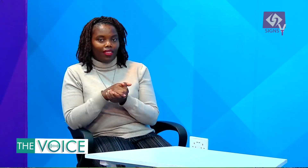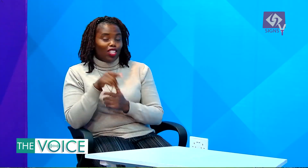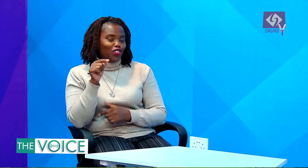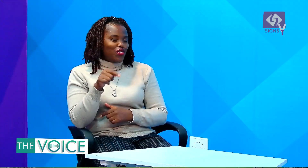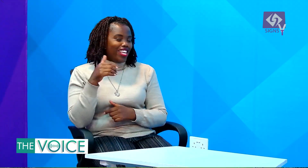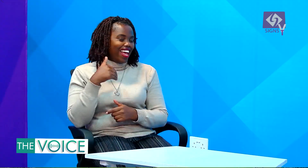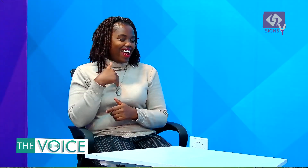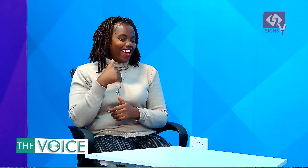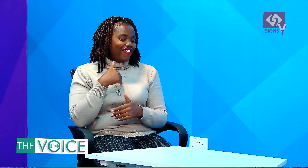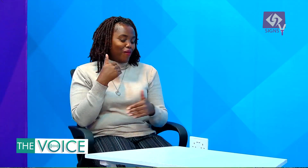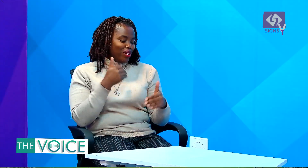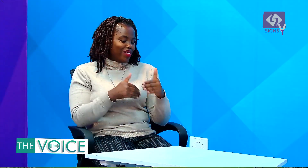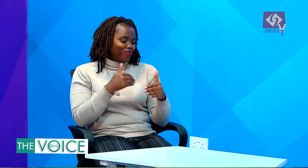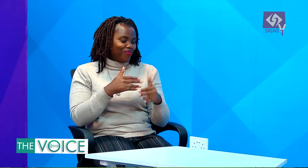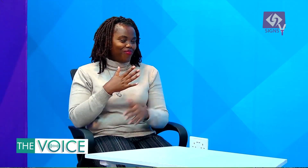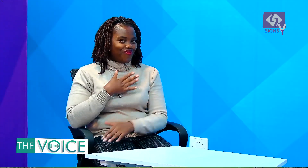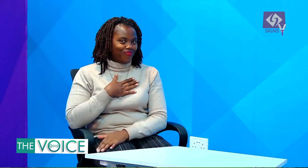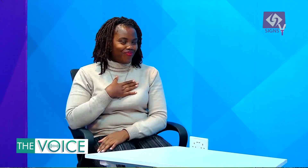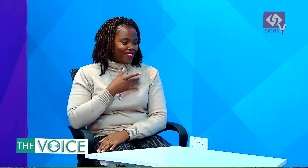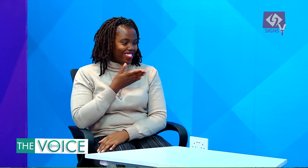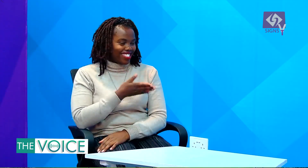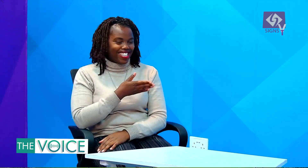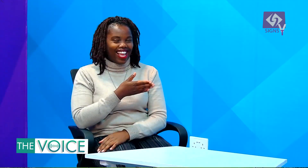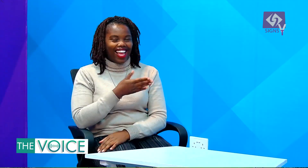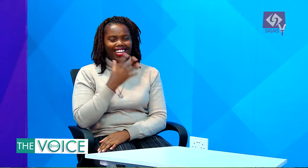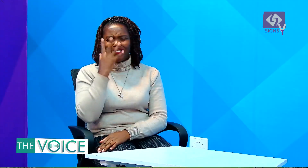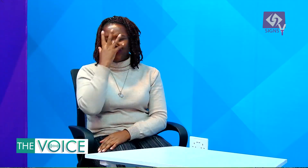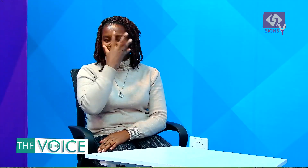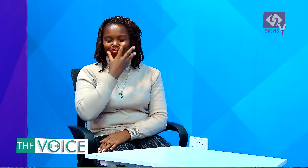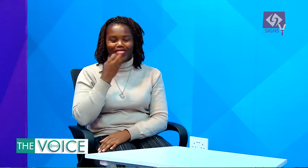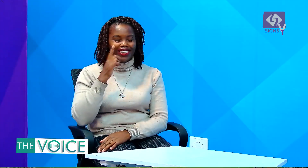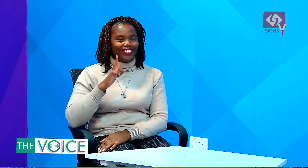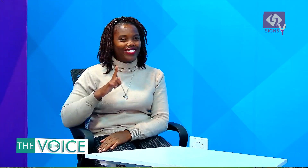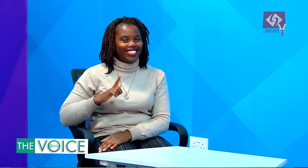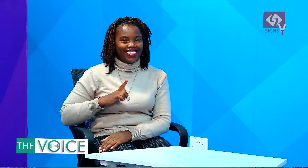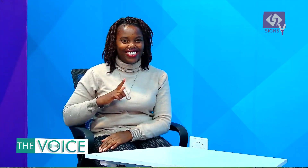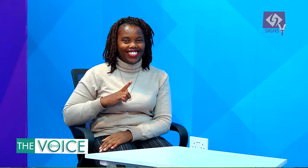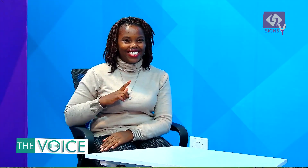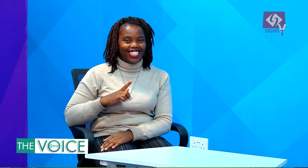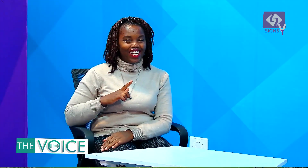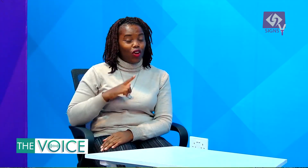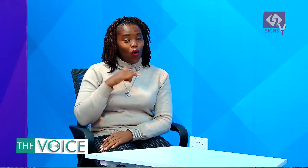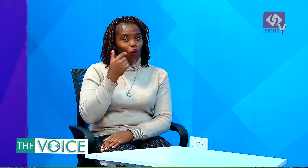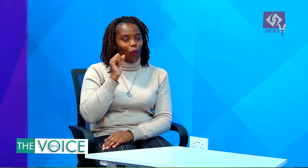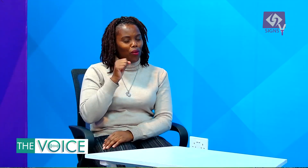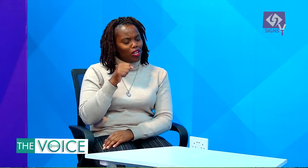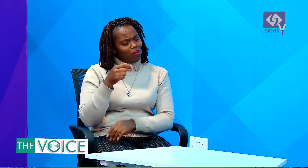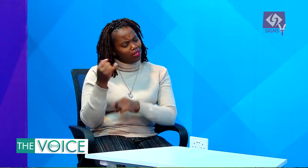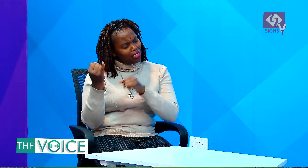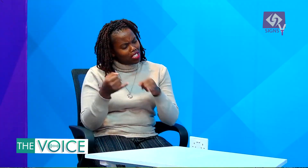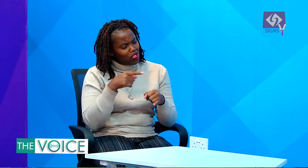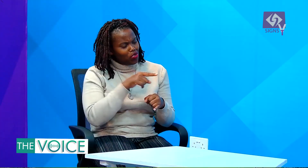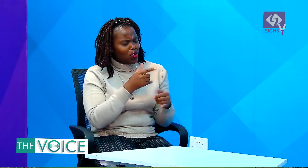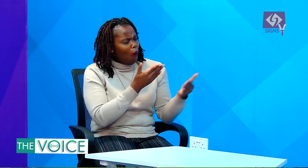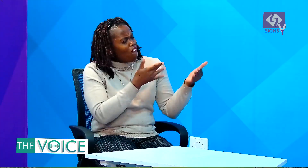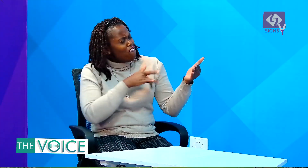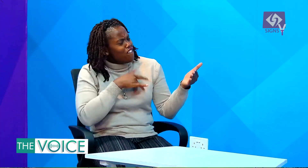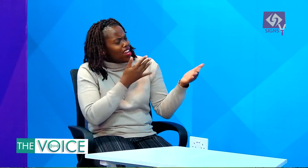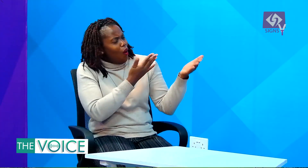Science TV. Today I have my guest, very beautiful lady. Can you please